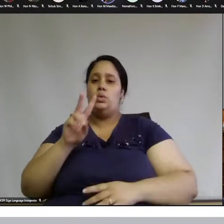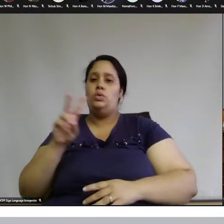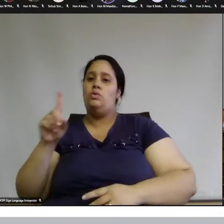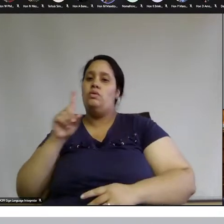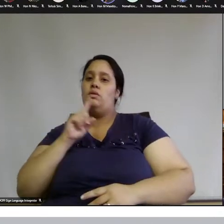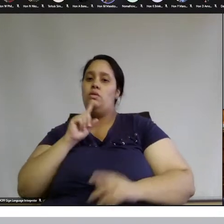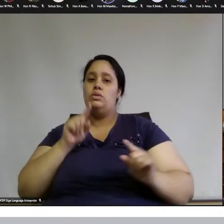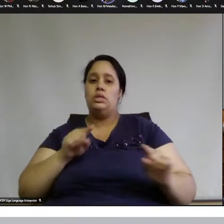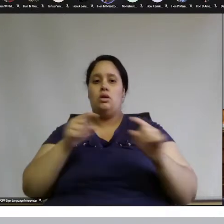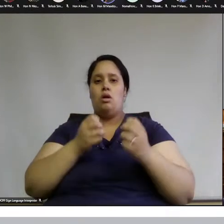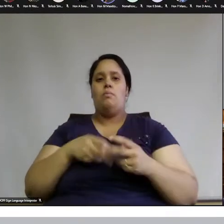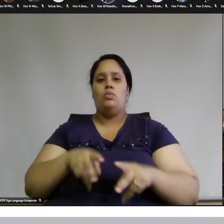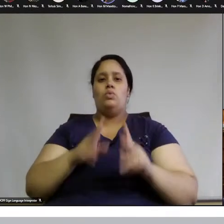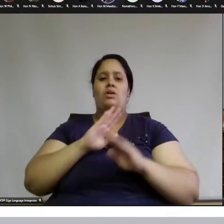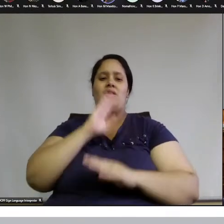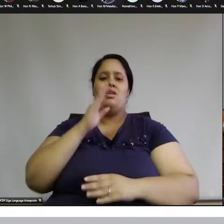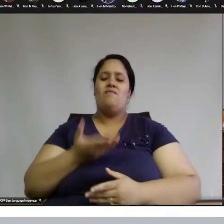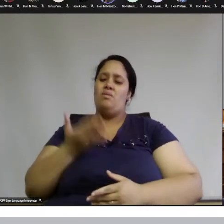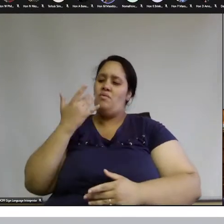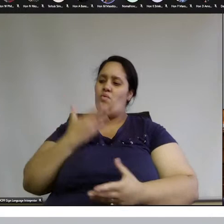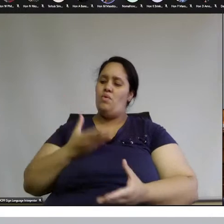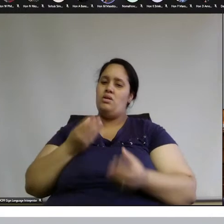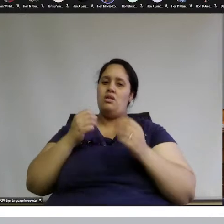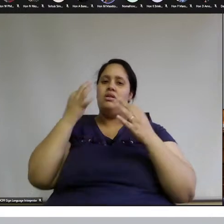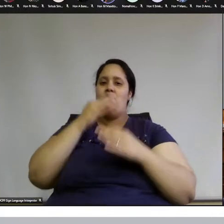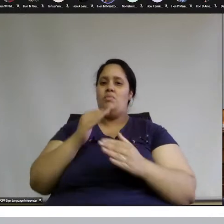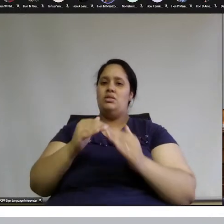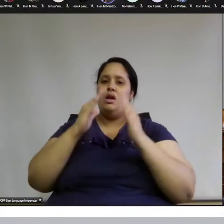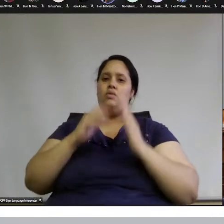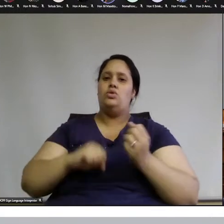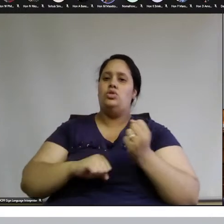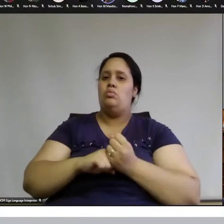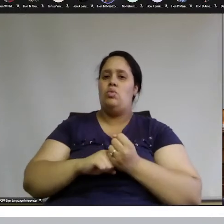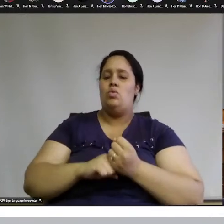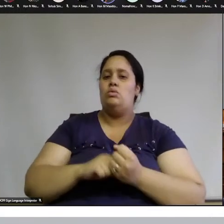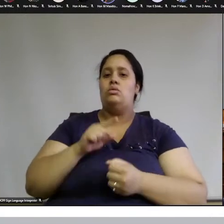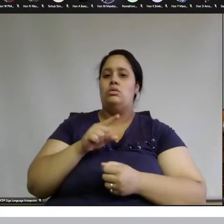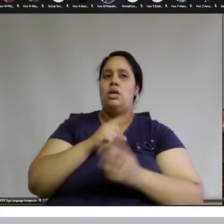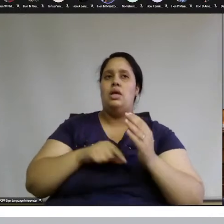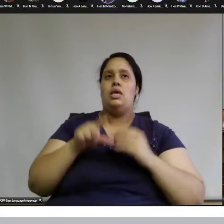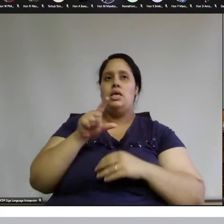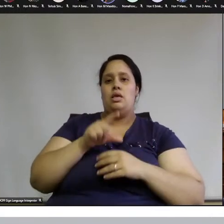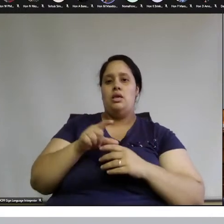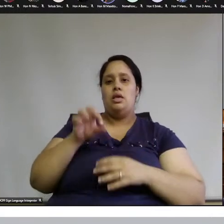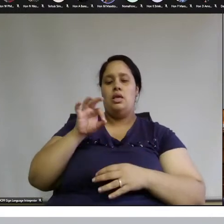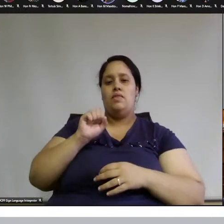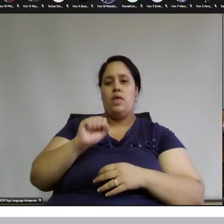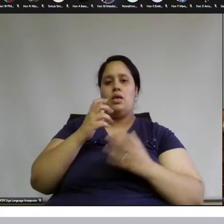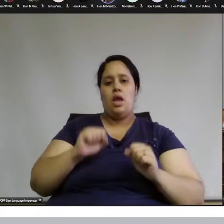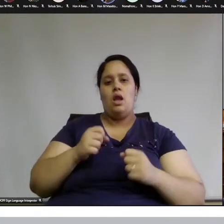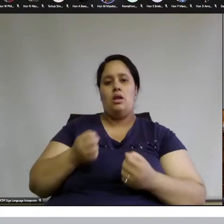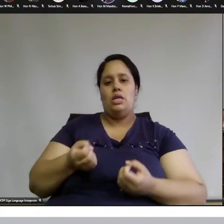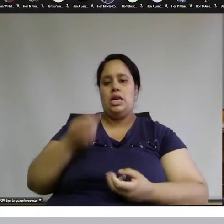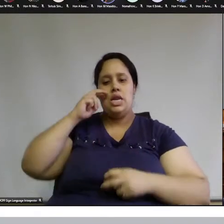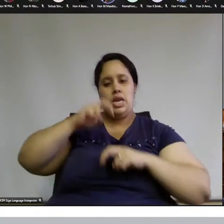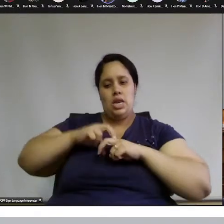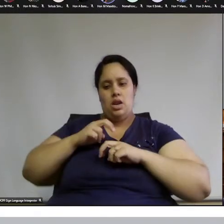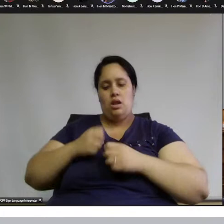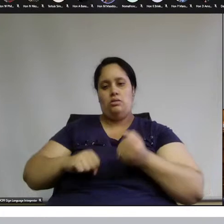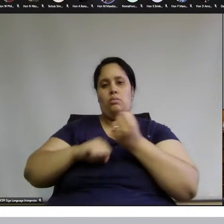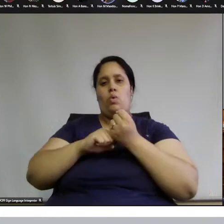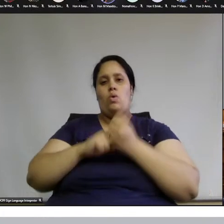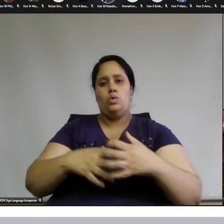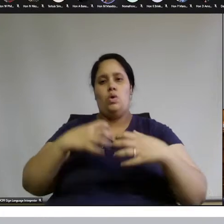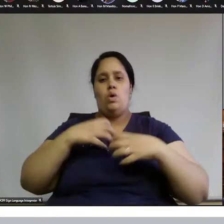rand, who have never received government housing support, the capital injection that they need, which make owning